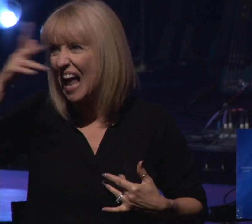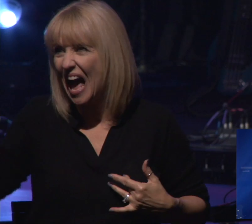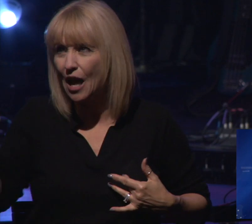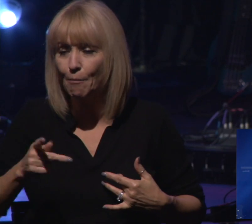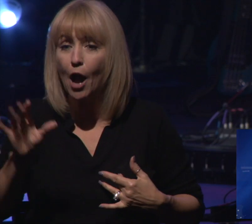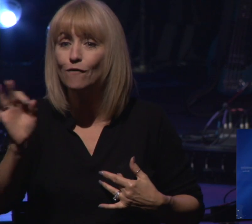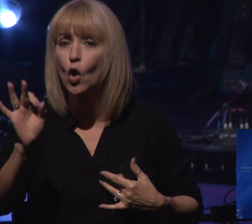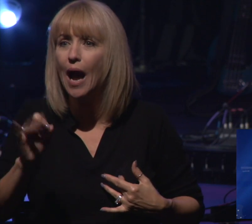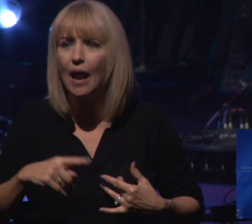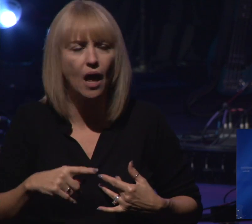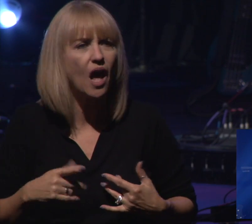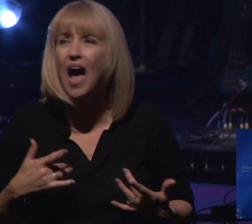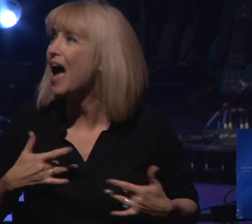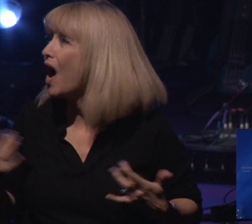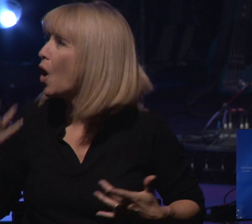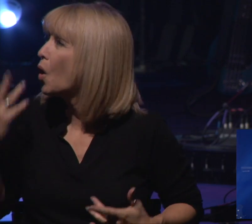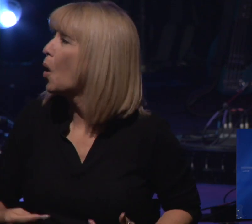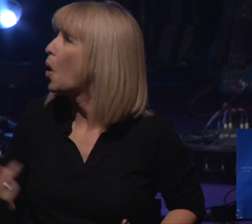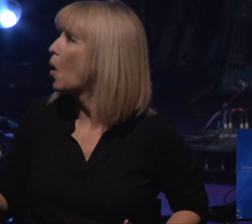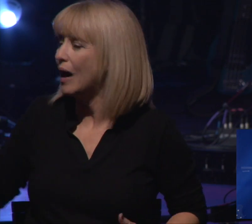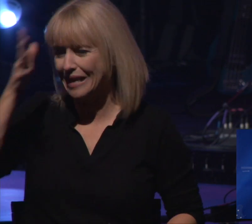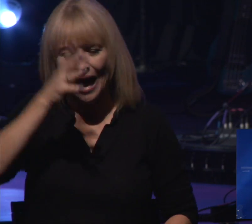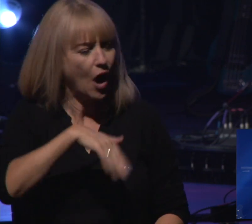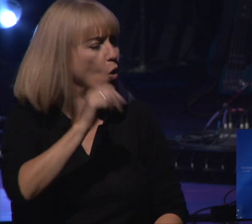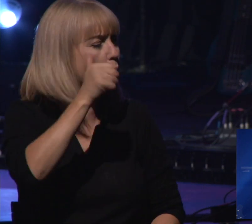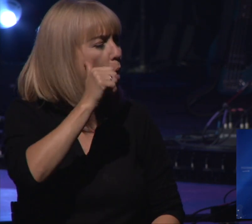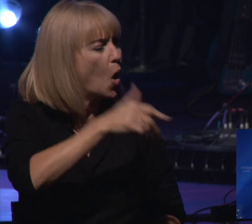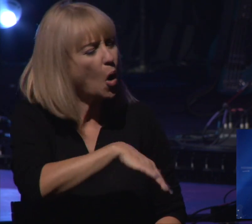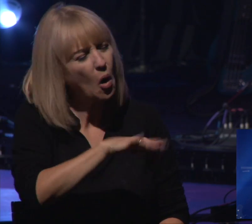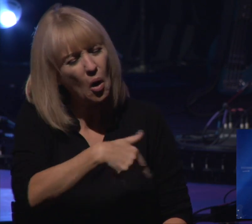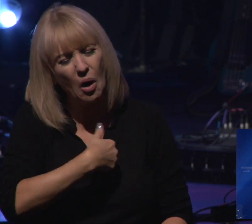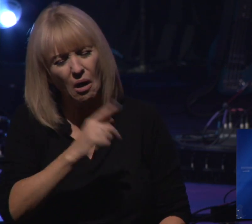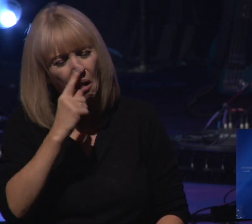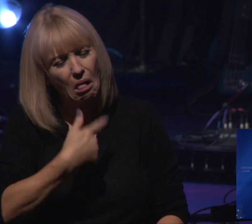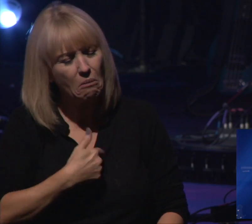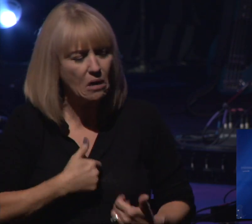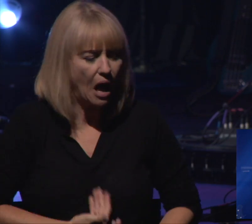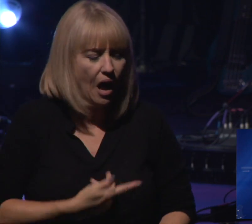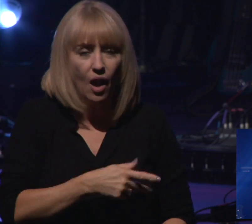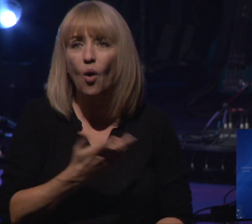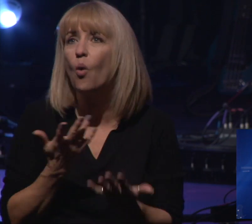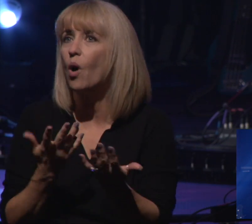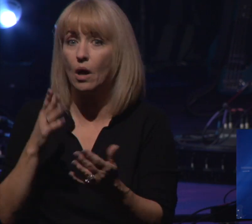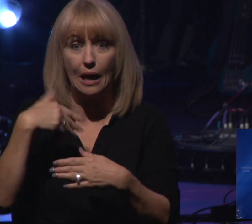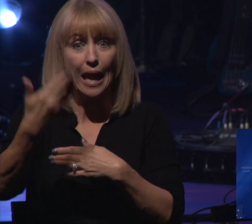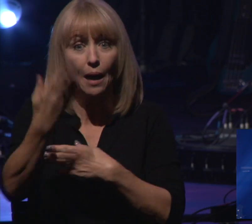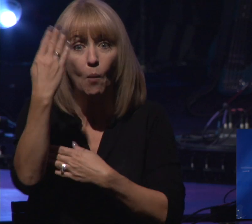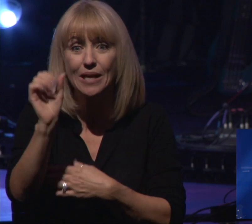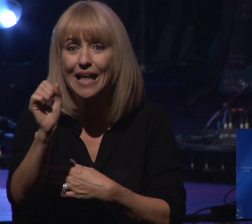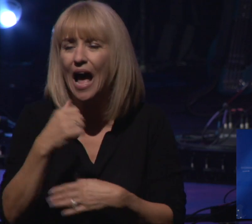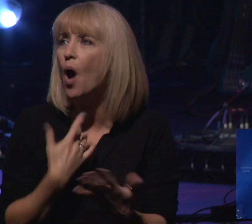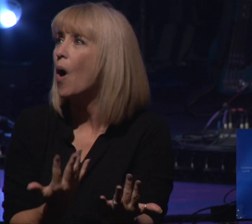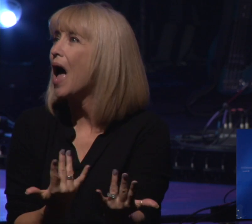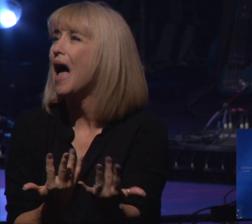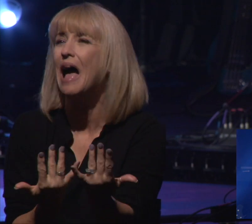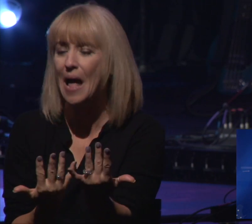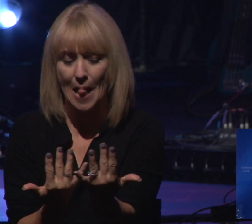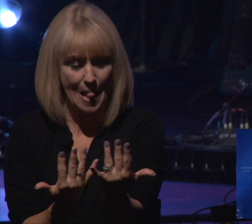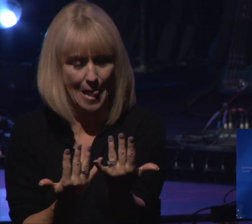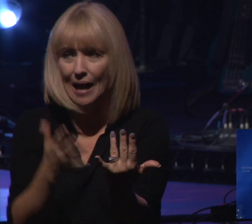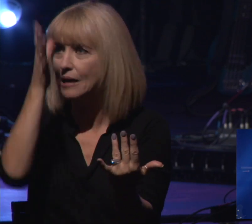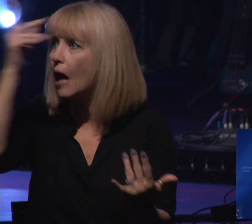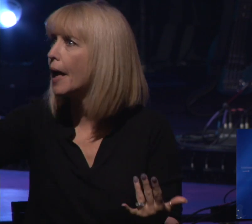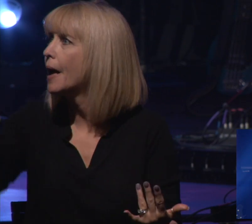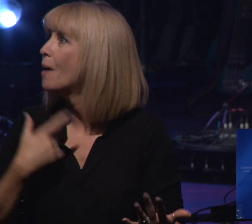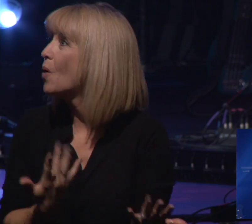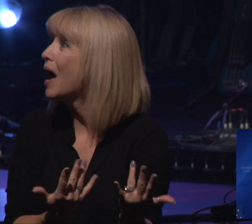in late. He goes, oh, no, let's just go tomorrow instead. His son is so disappointed. Next morning he gets up and he waits and waits and waits and waits. And his dad comes out and says, oh,